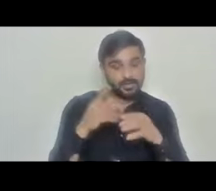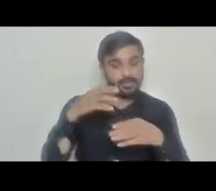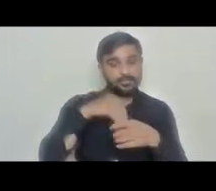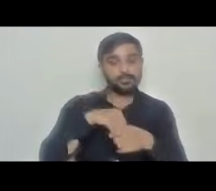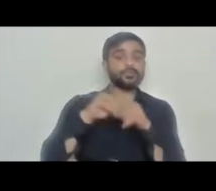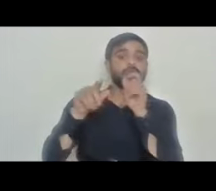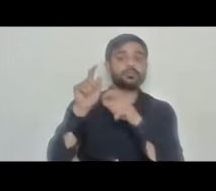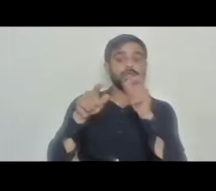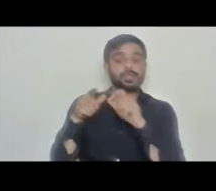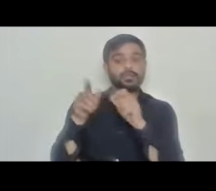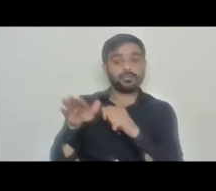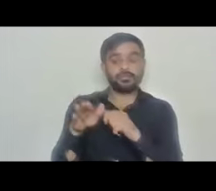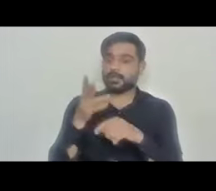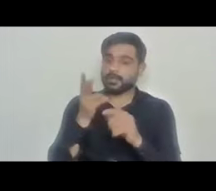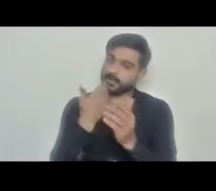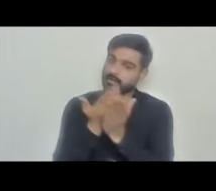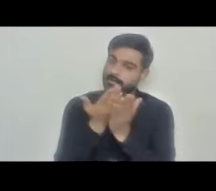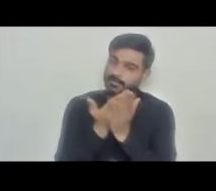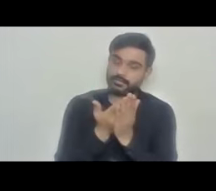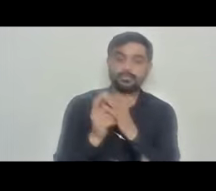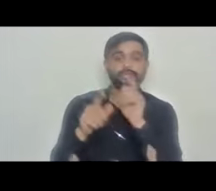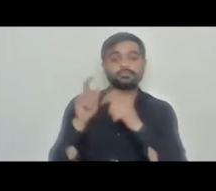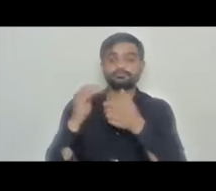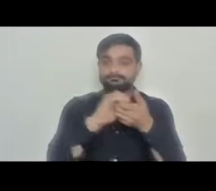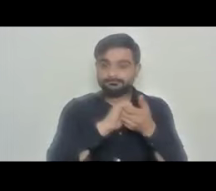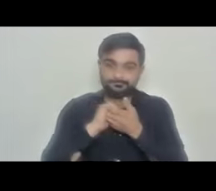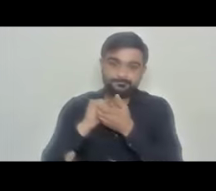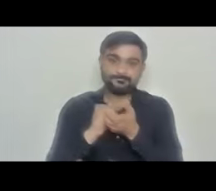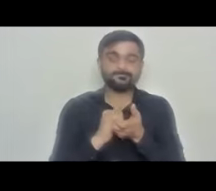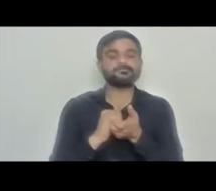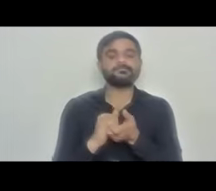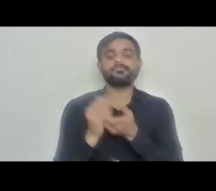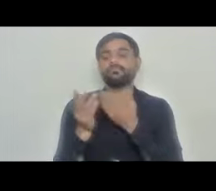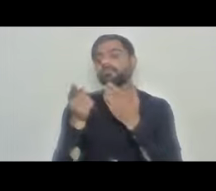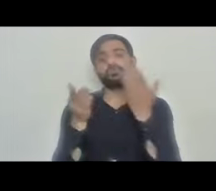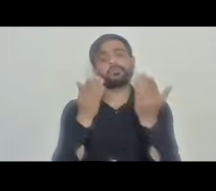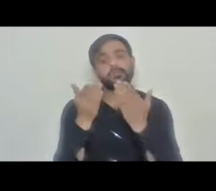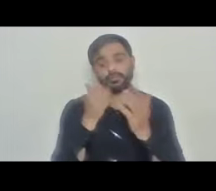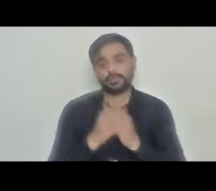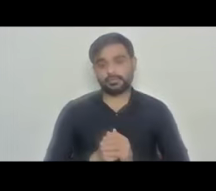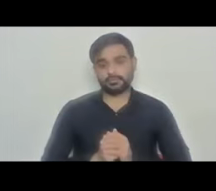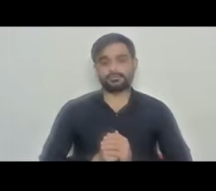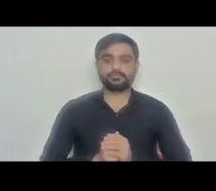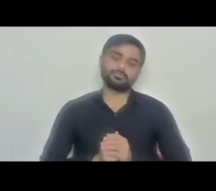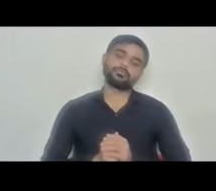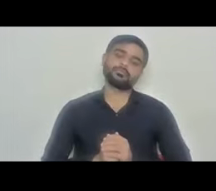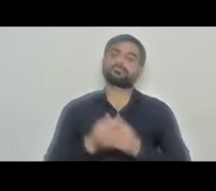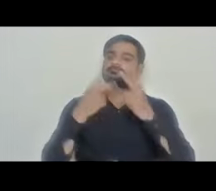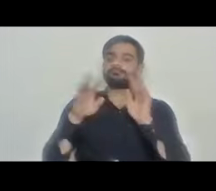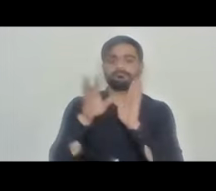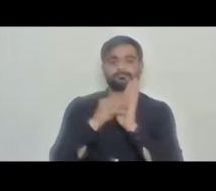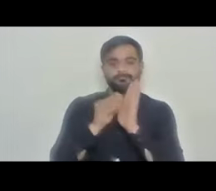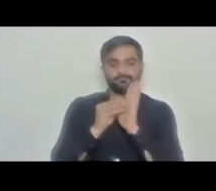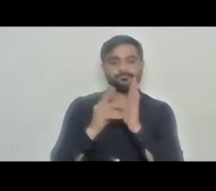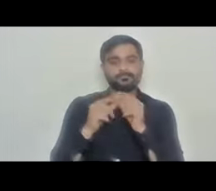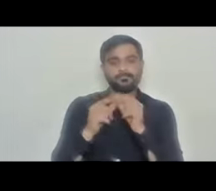have participated or people engage in, and you maybe record or get